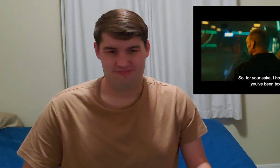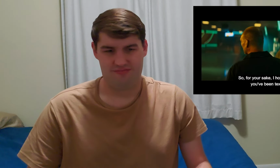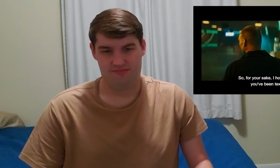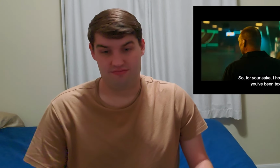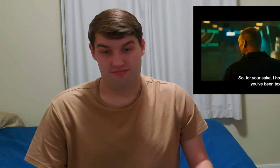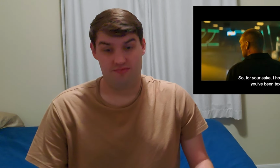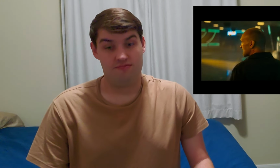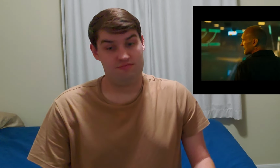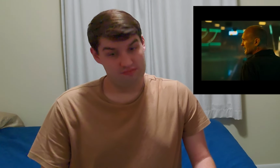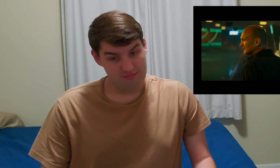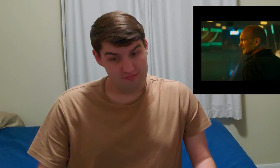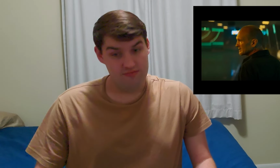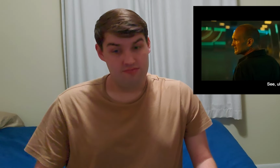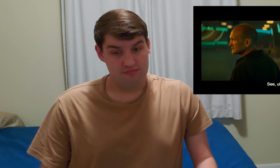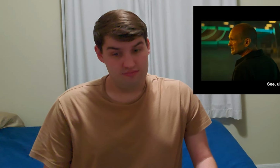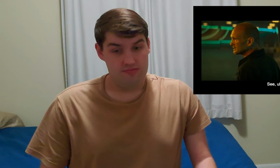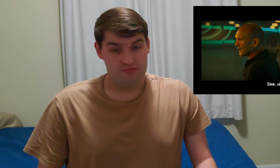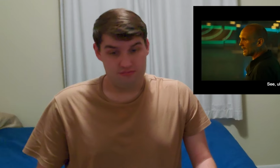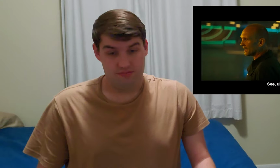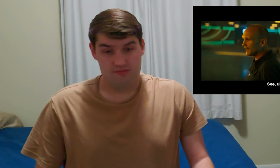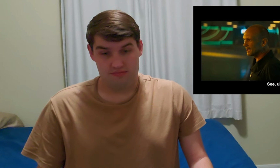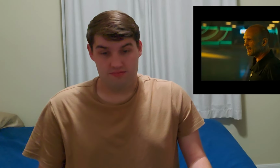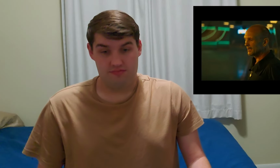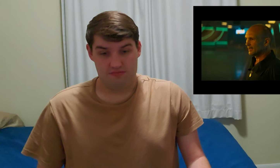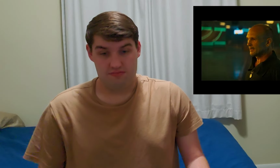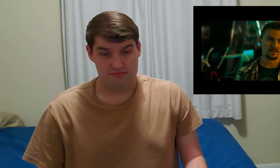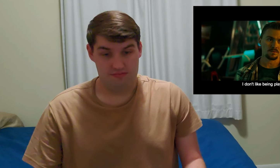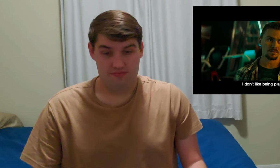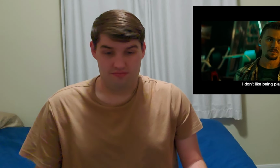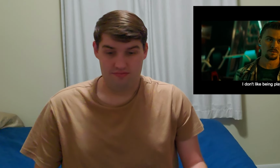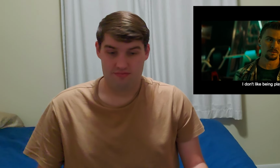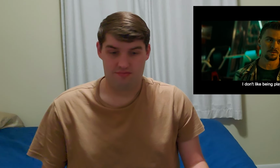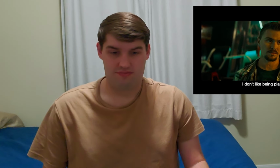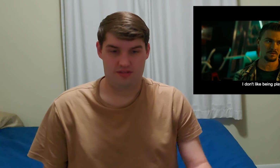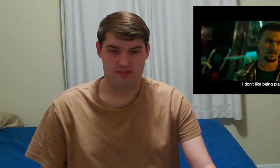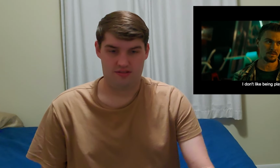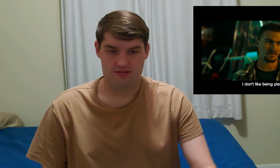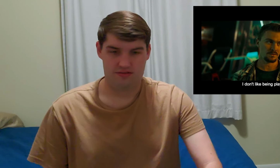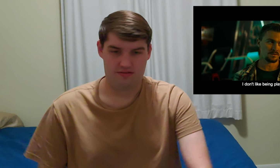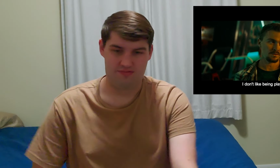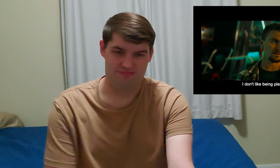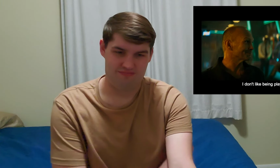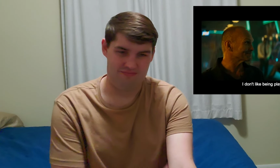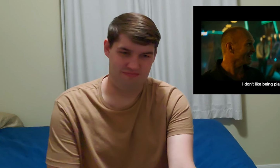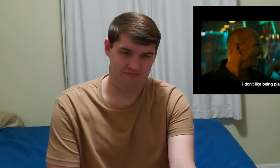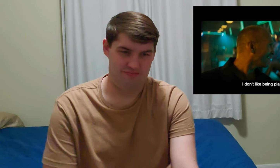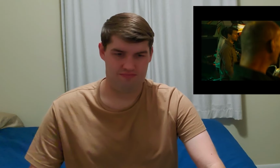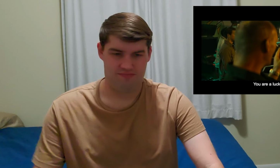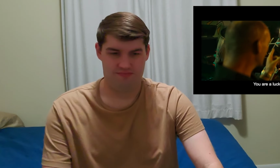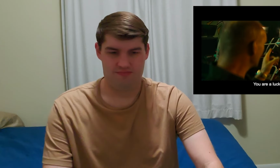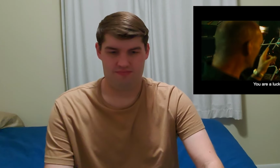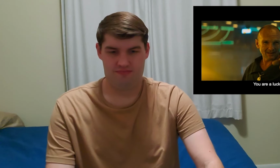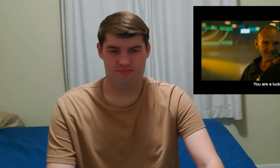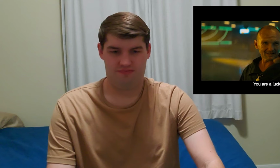legit. See, I don't like being played with, Vicky. You are a lucky